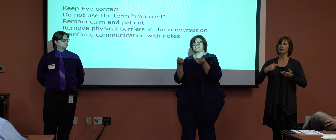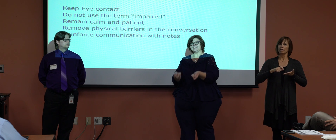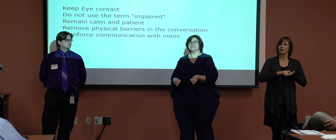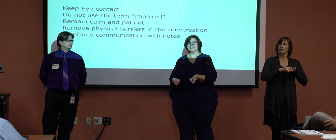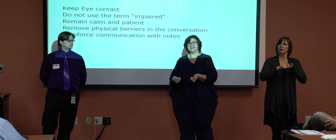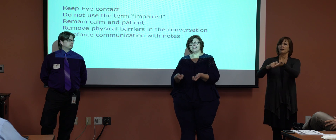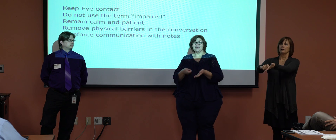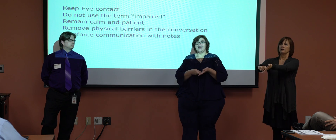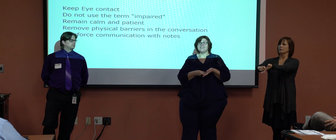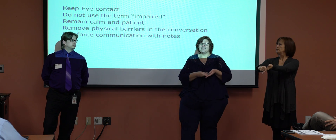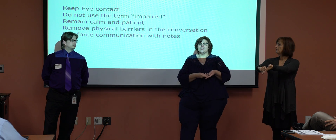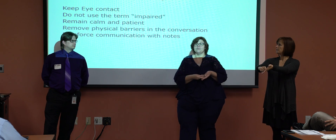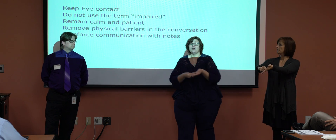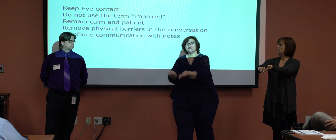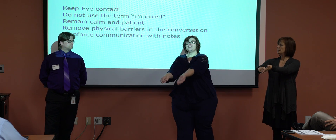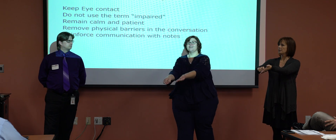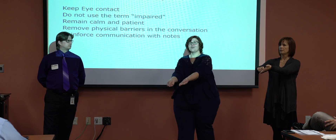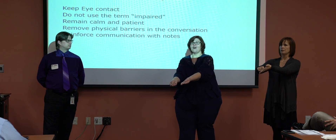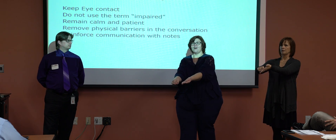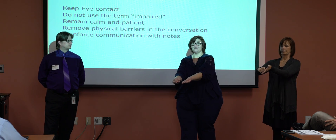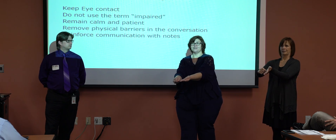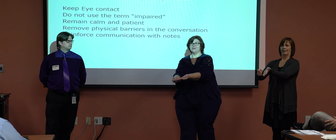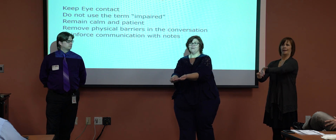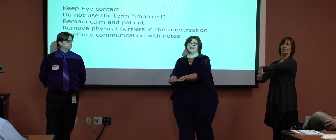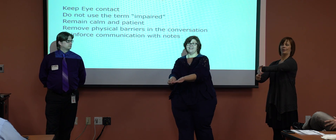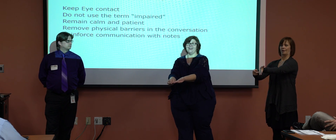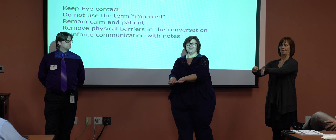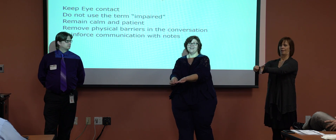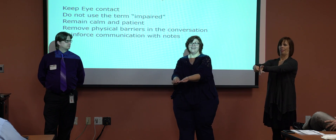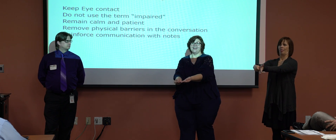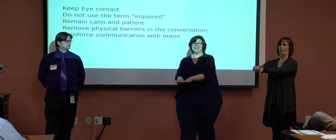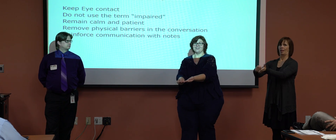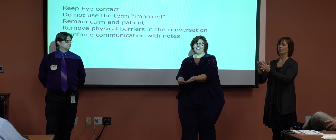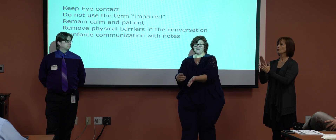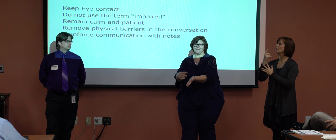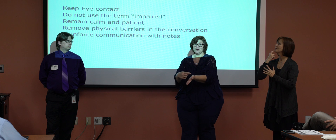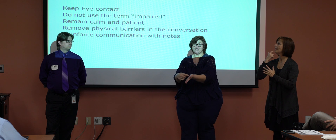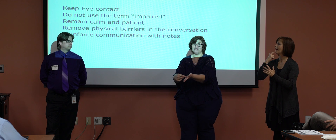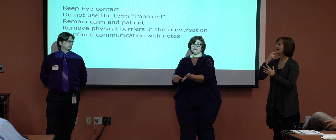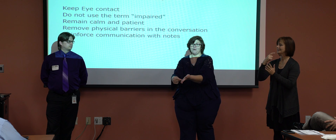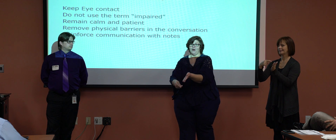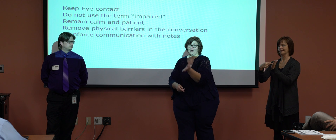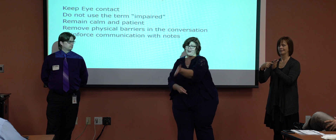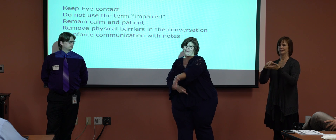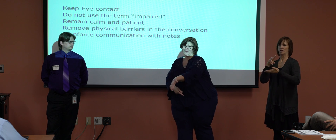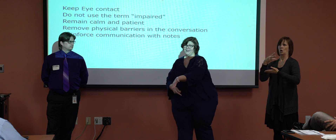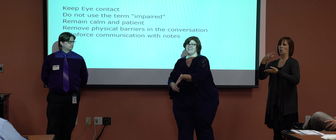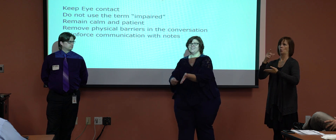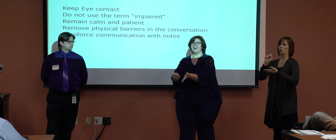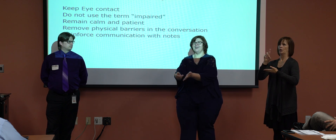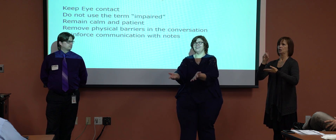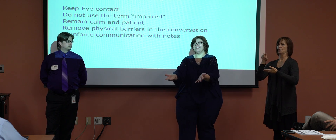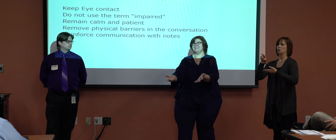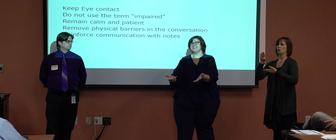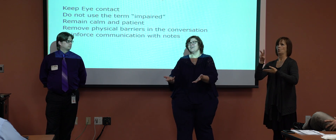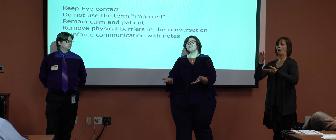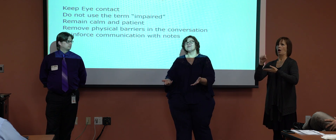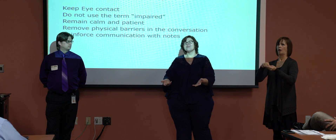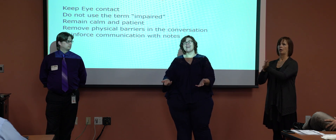your first instinct. And then you push it across the window and you're like, what do you want? Yeah, you